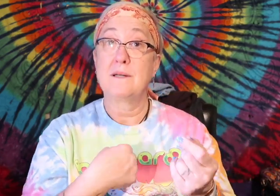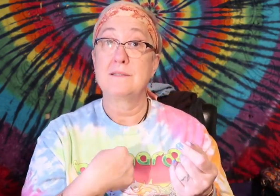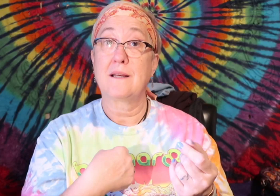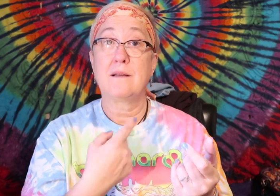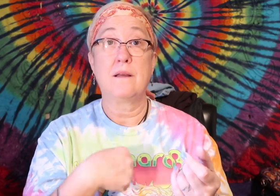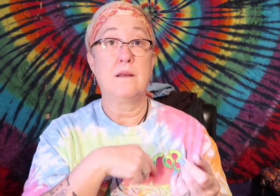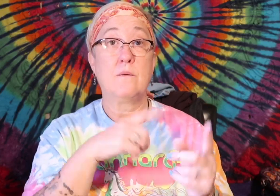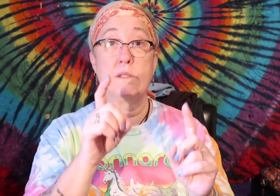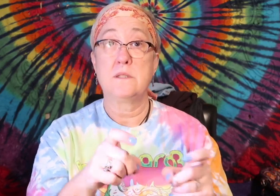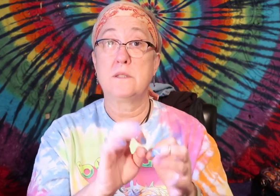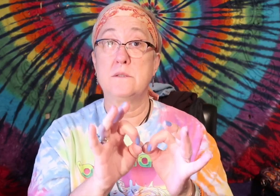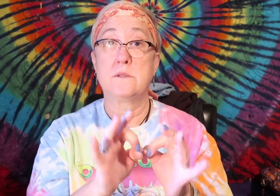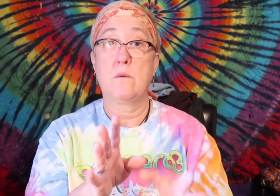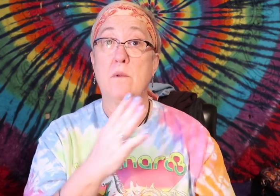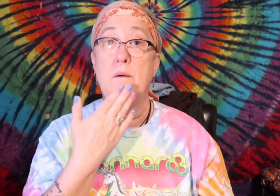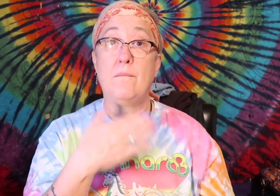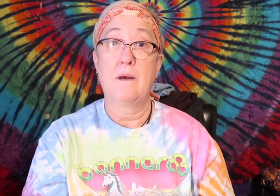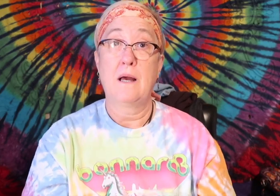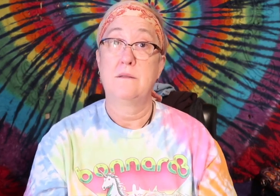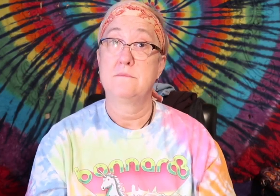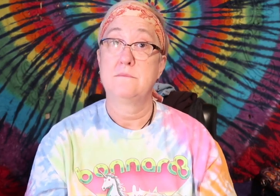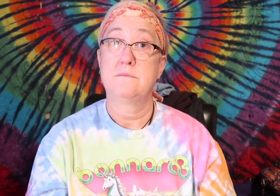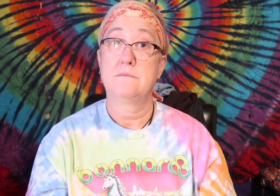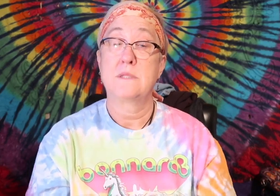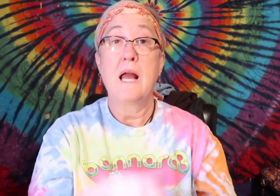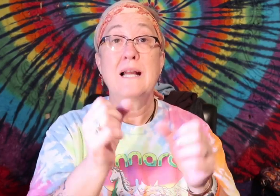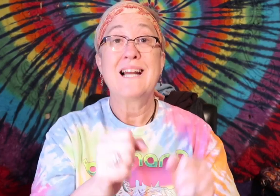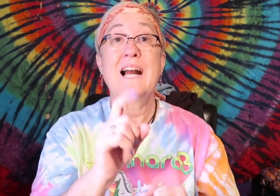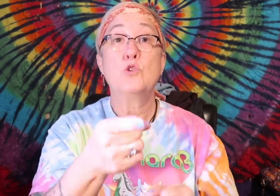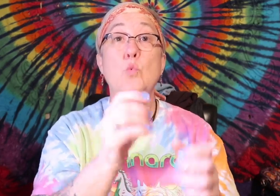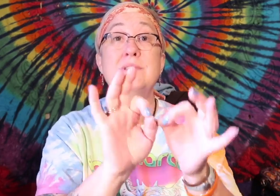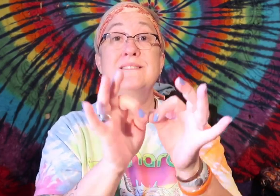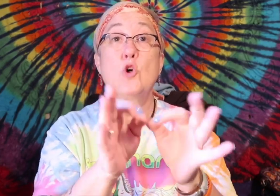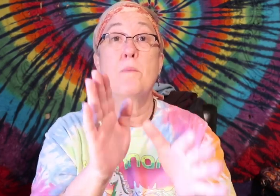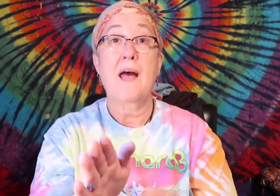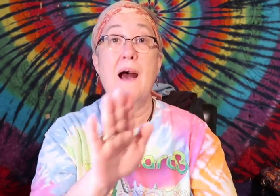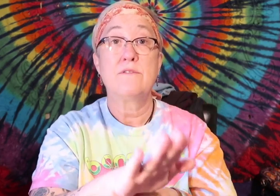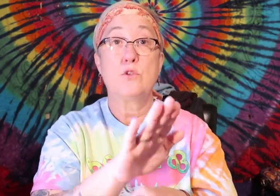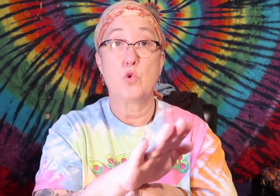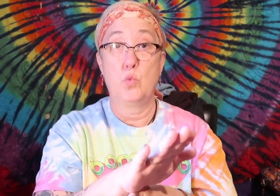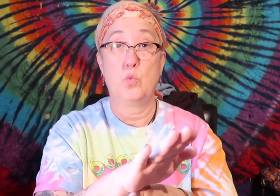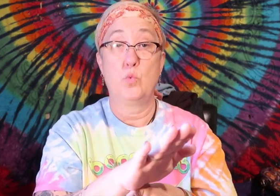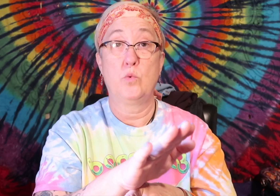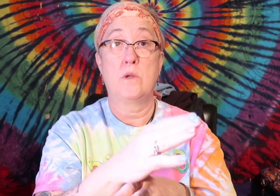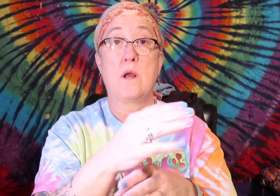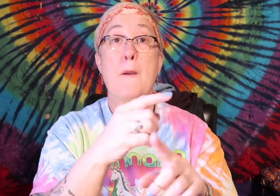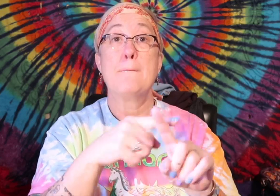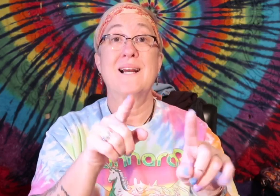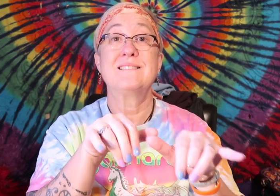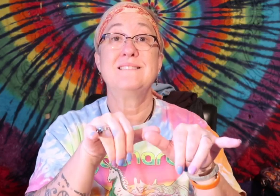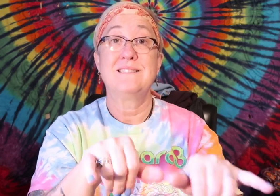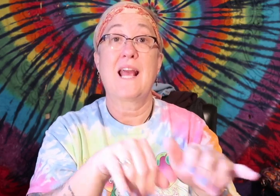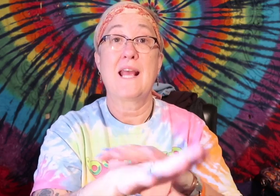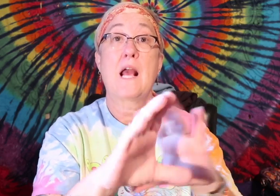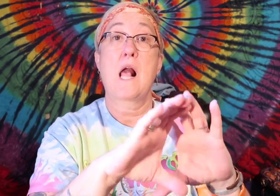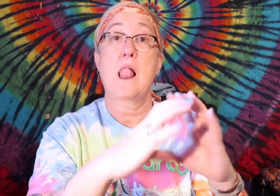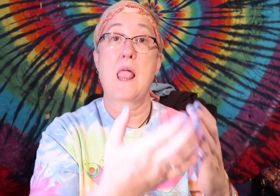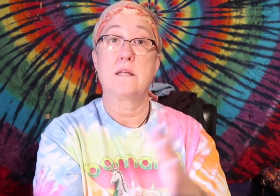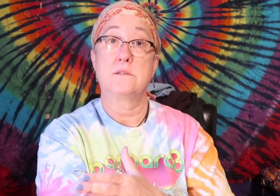months. And the college came to me and said, we need interpreters really bad. Can you interpret in